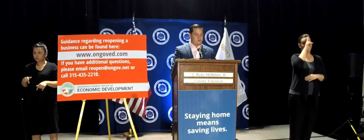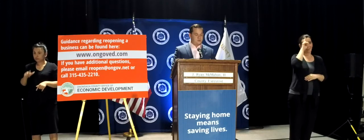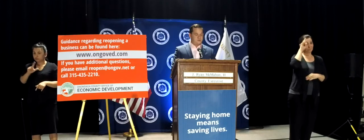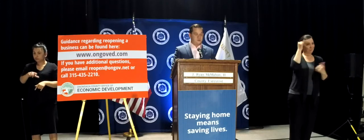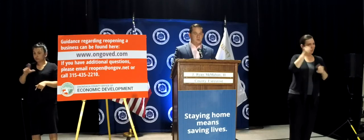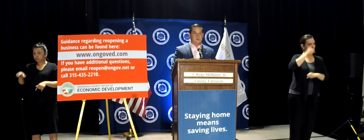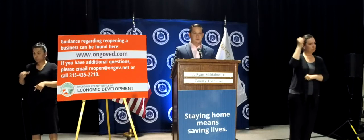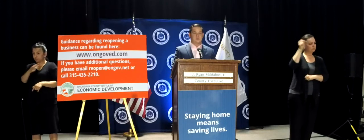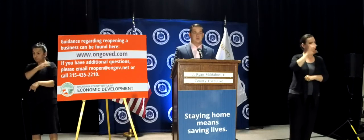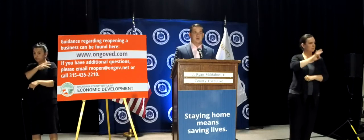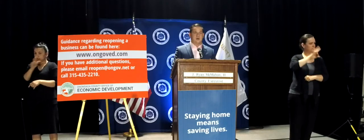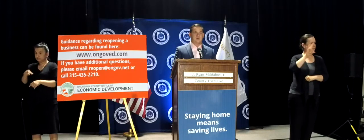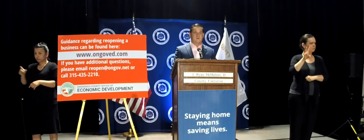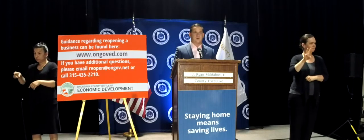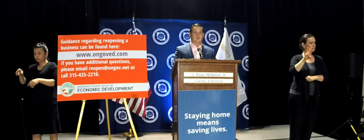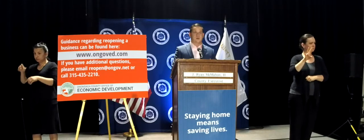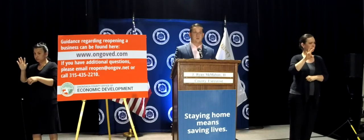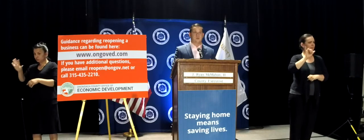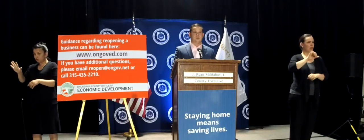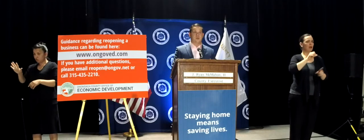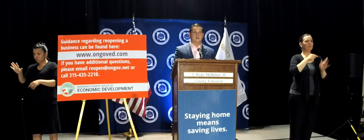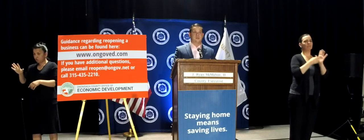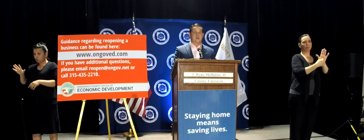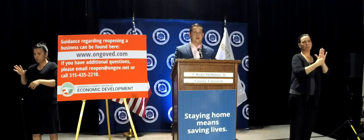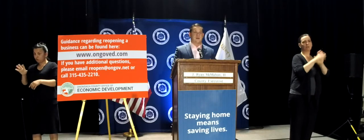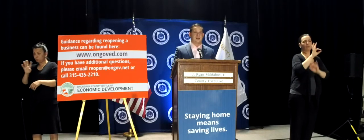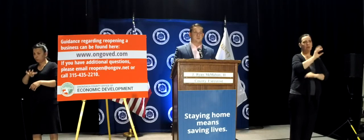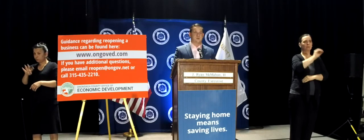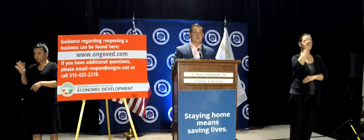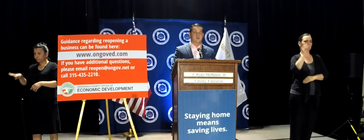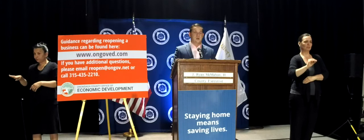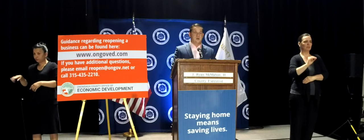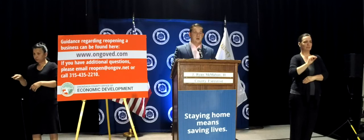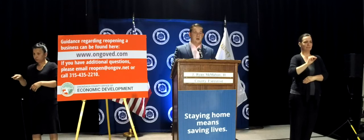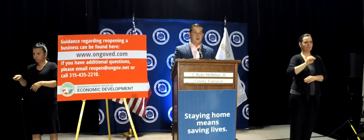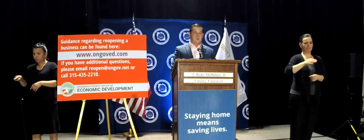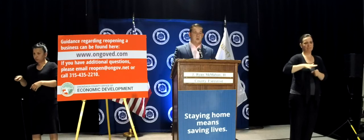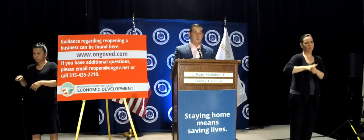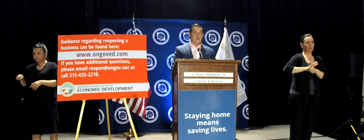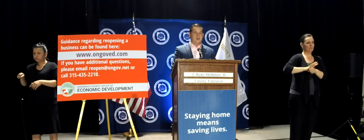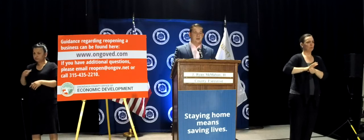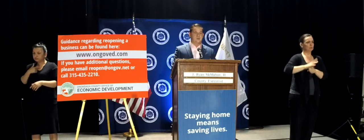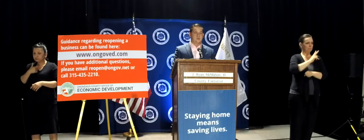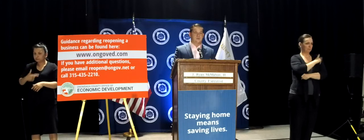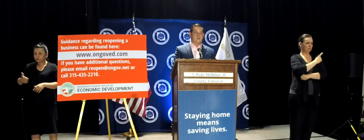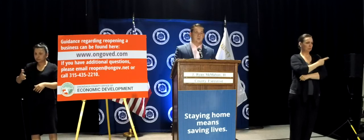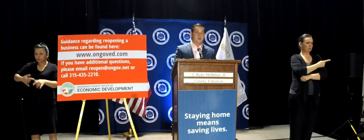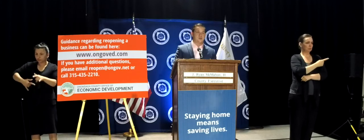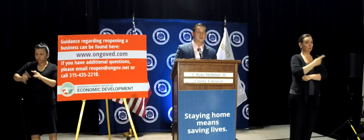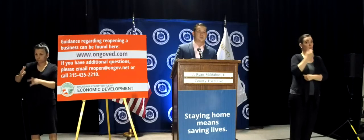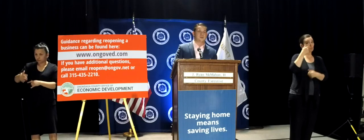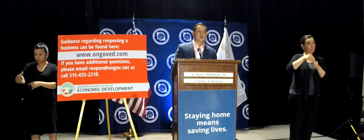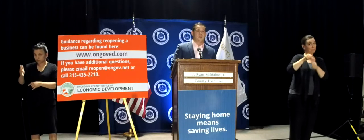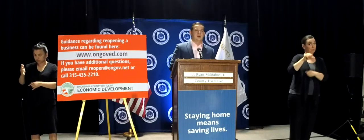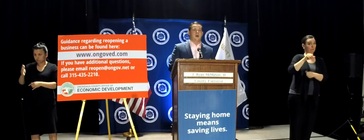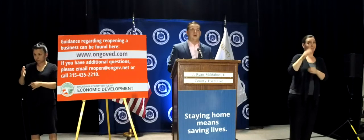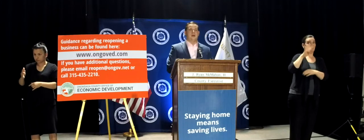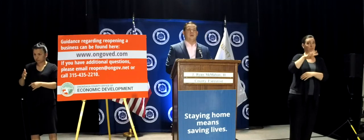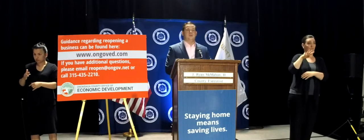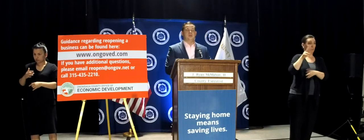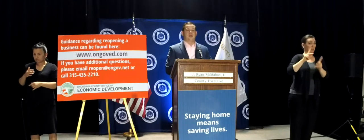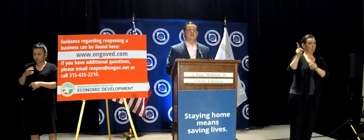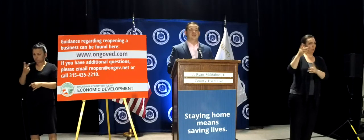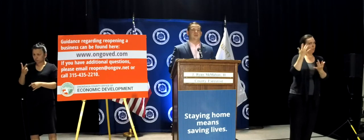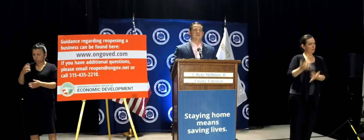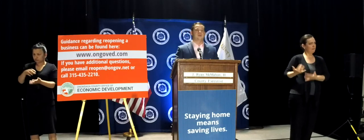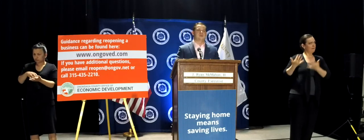44 of those individuals, folks that will be transitioned out of hospitals. We are working on 2 different locations that